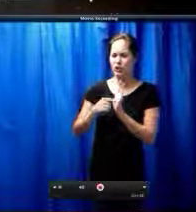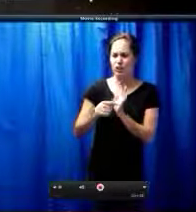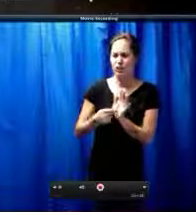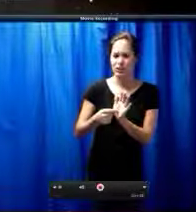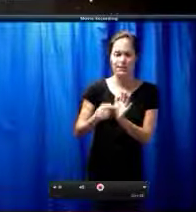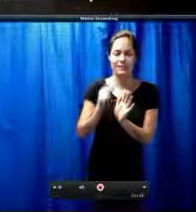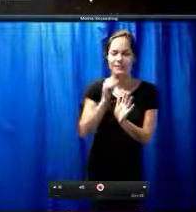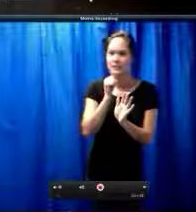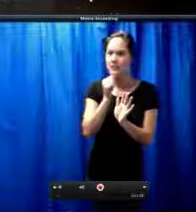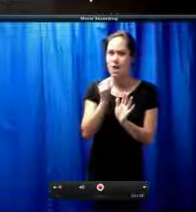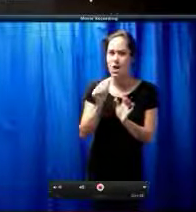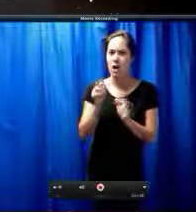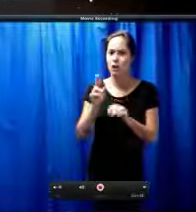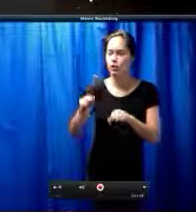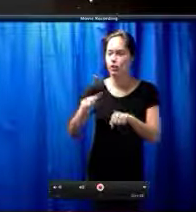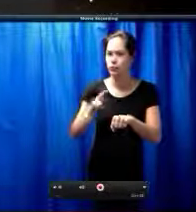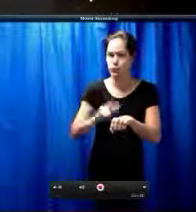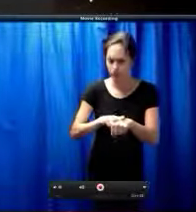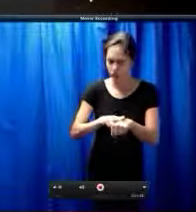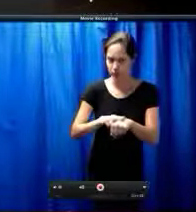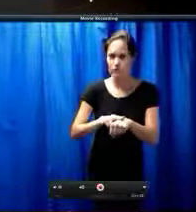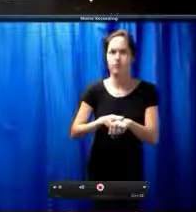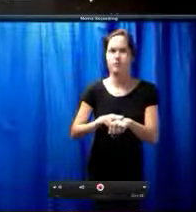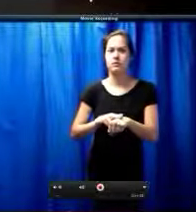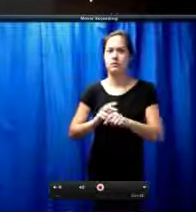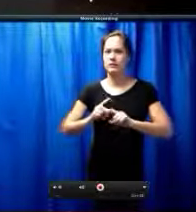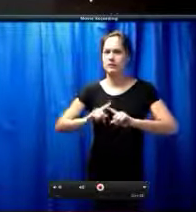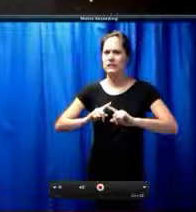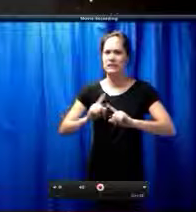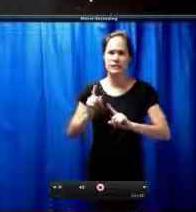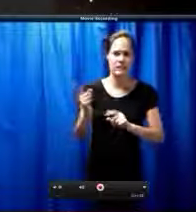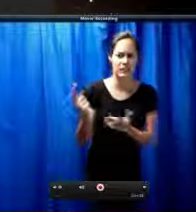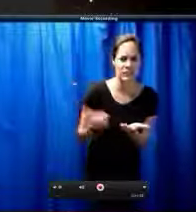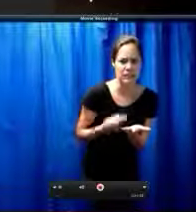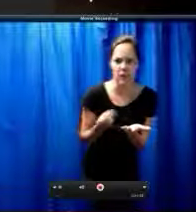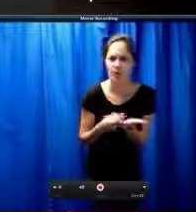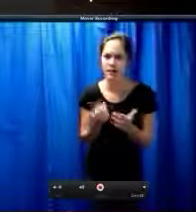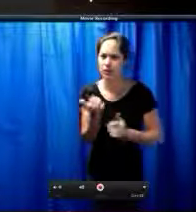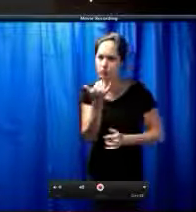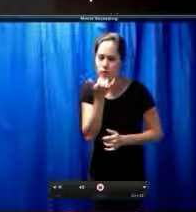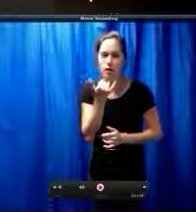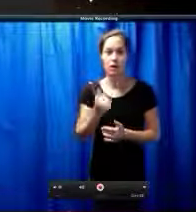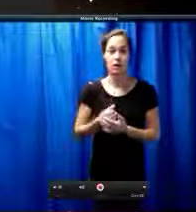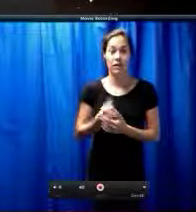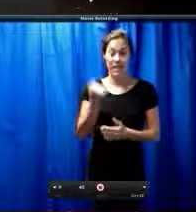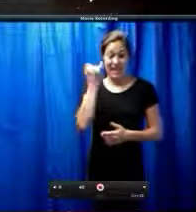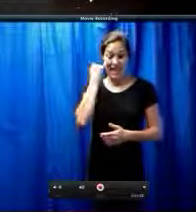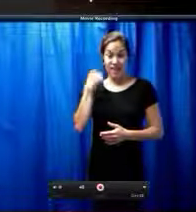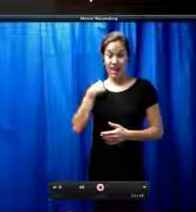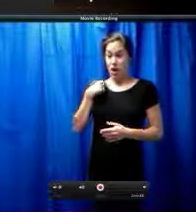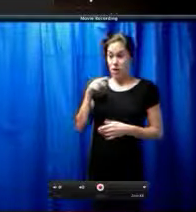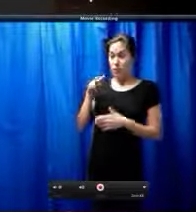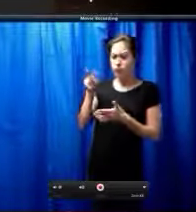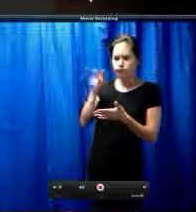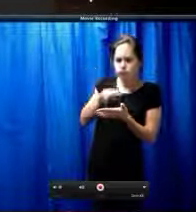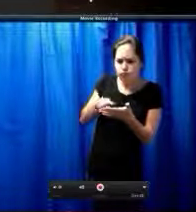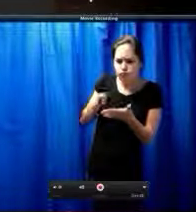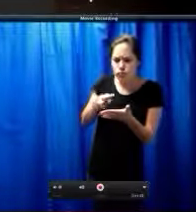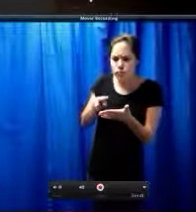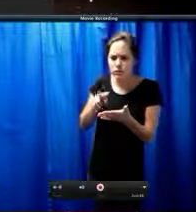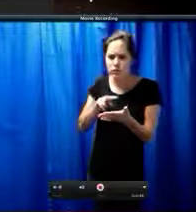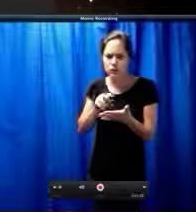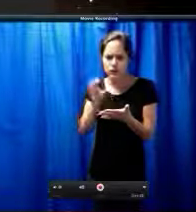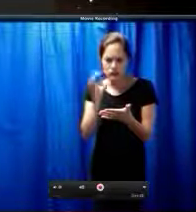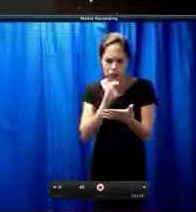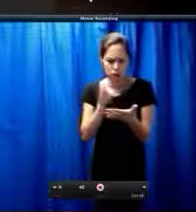it. So I'm a dentist, and I'm pretty trained to look for things. If I were looking, this is the back of someone's mouth, this is where the molar is,